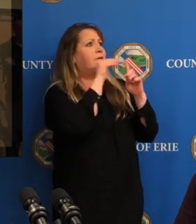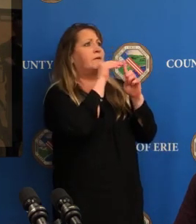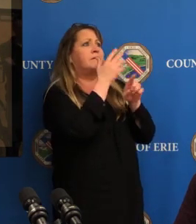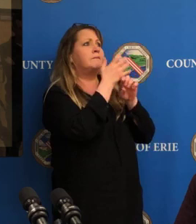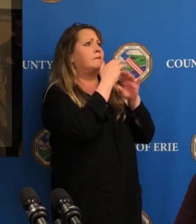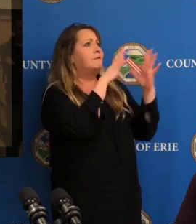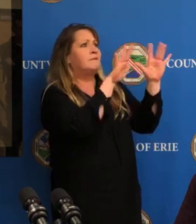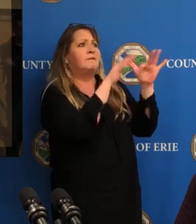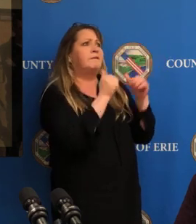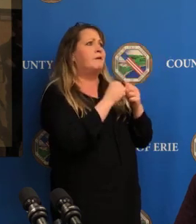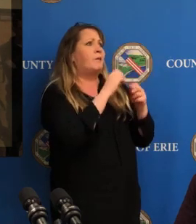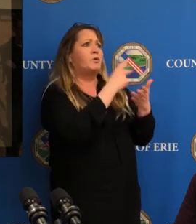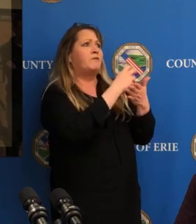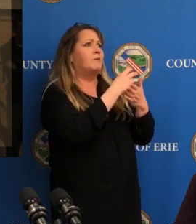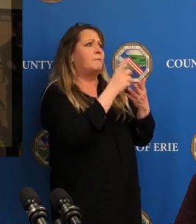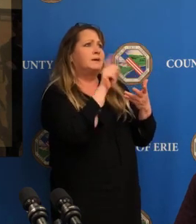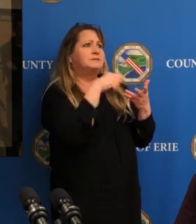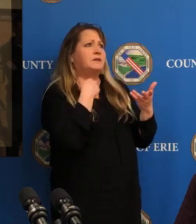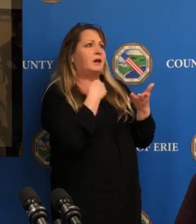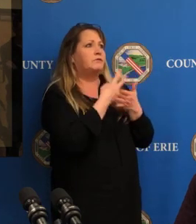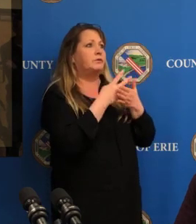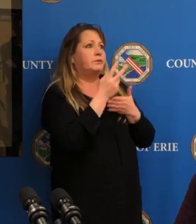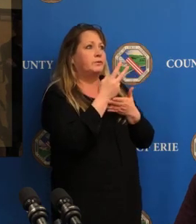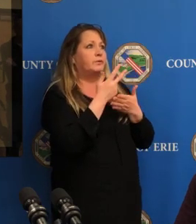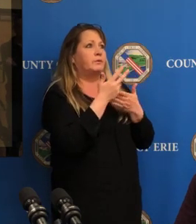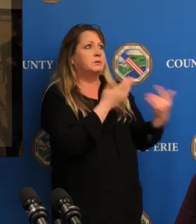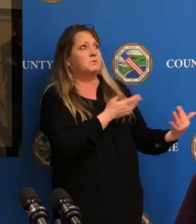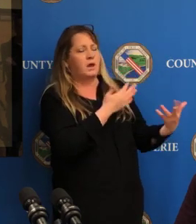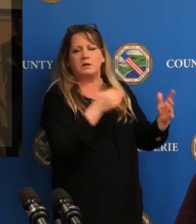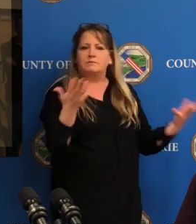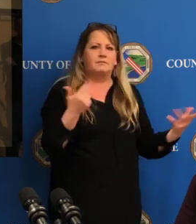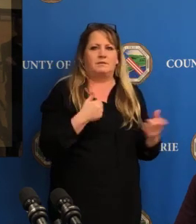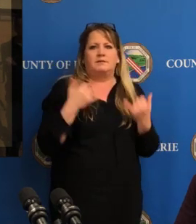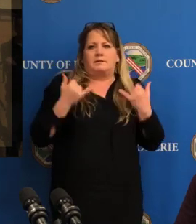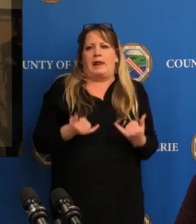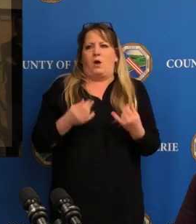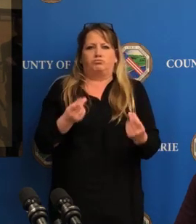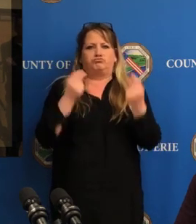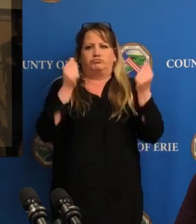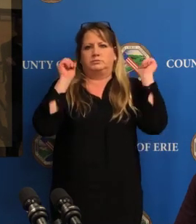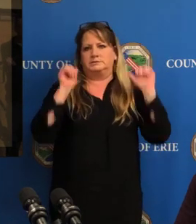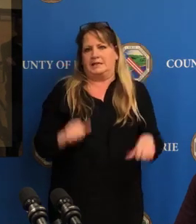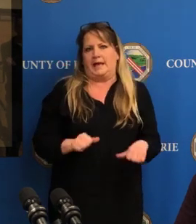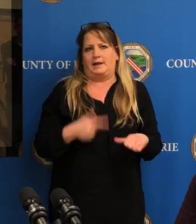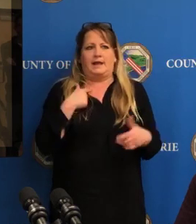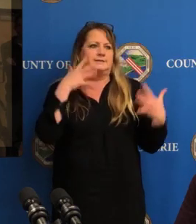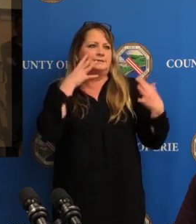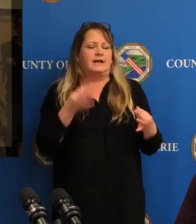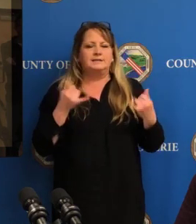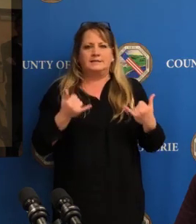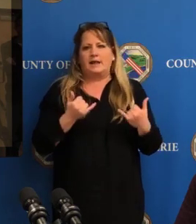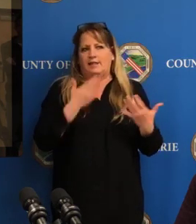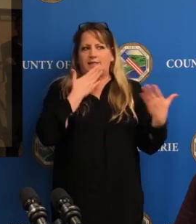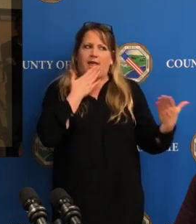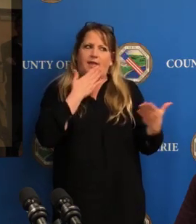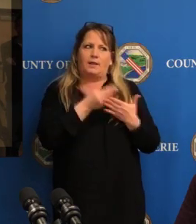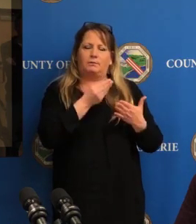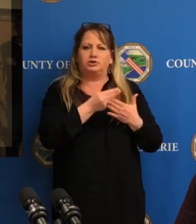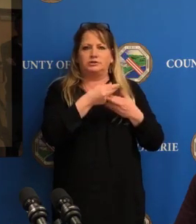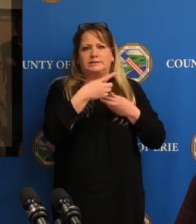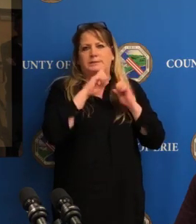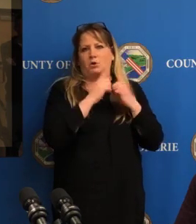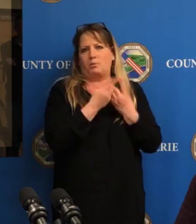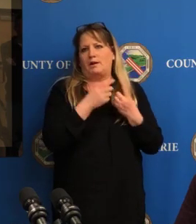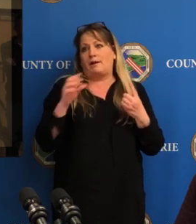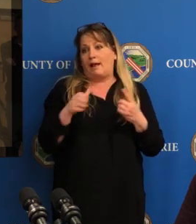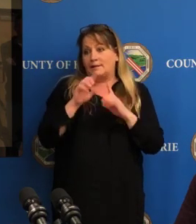and getting their approval 2 or 3 weeks later. So that is something that I decided today. I thank my purchasing department as well as the Department of Health and